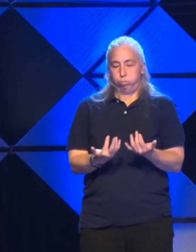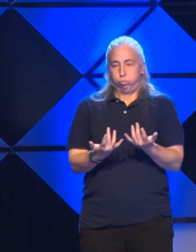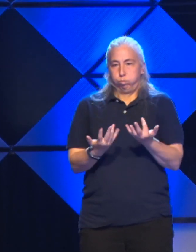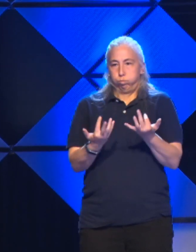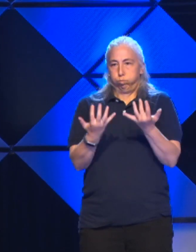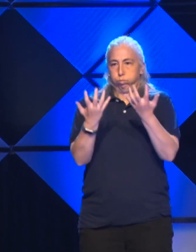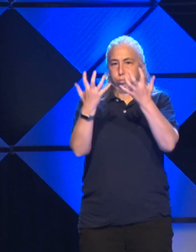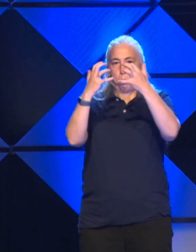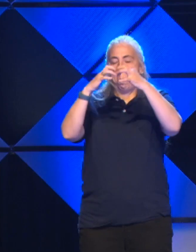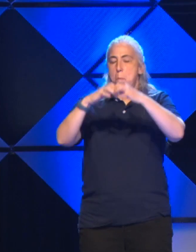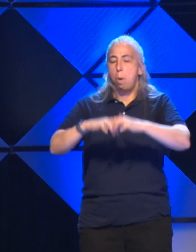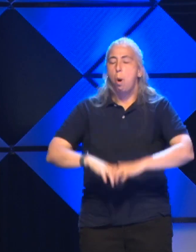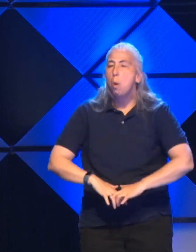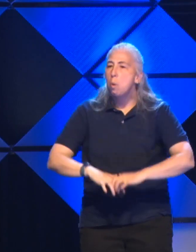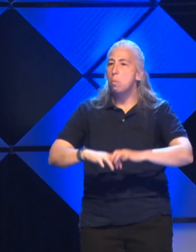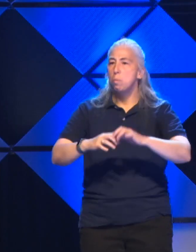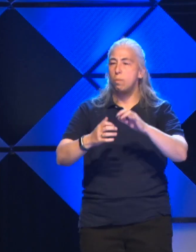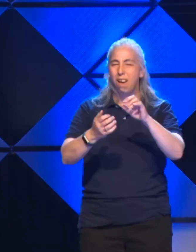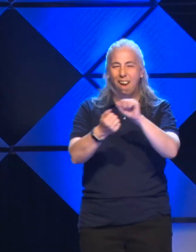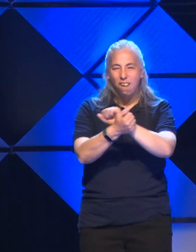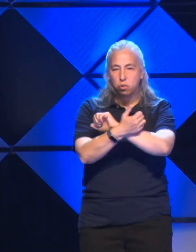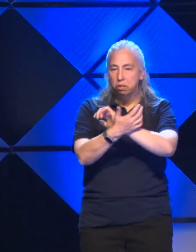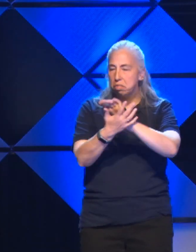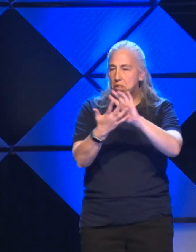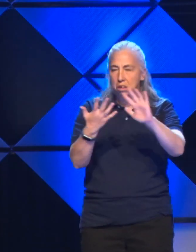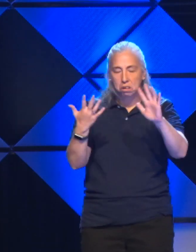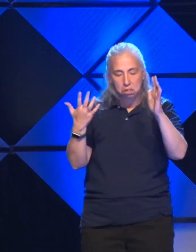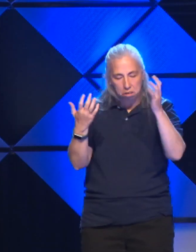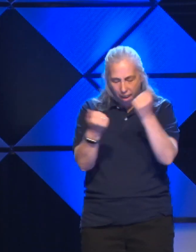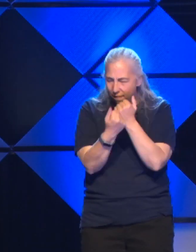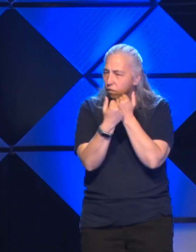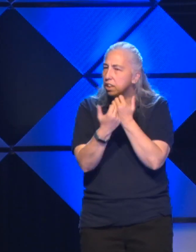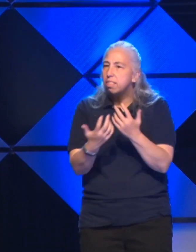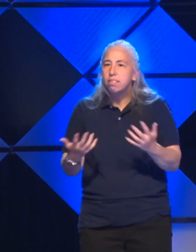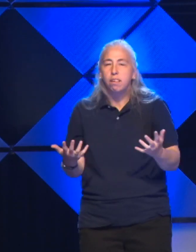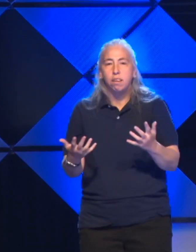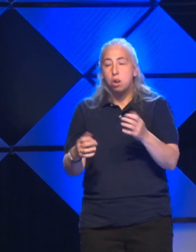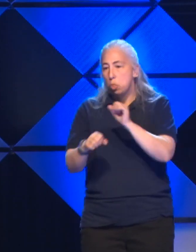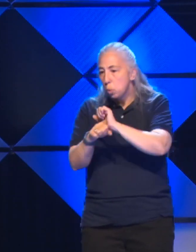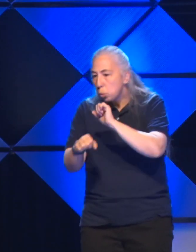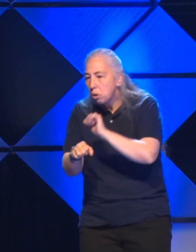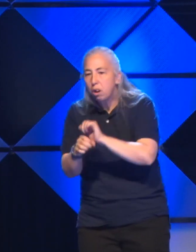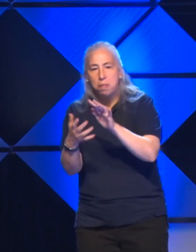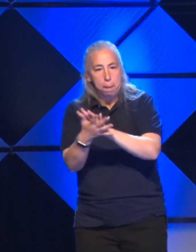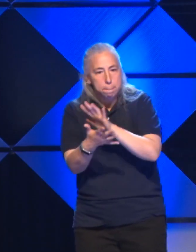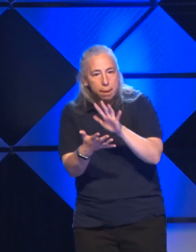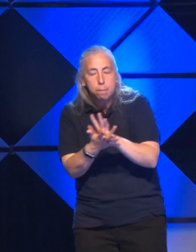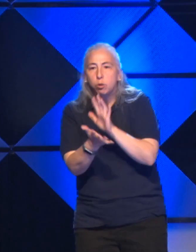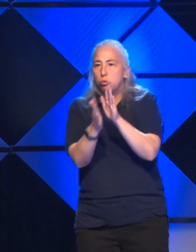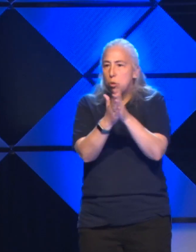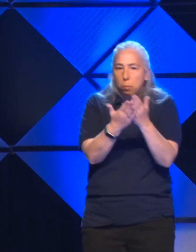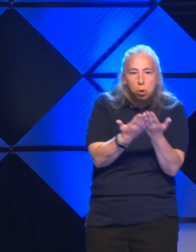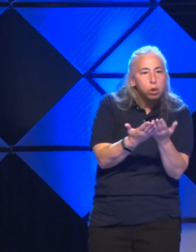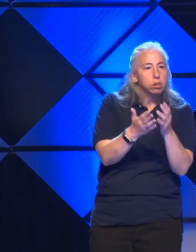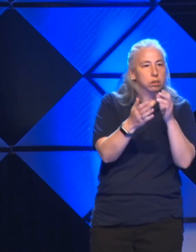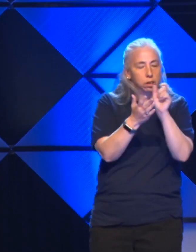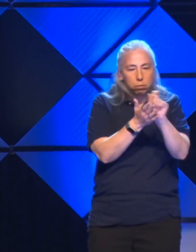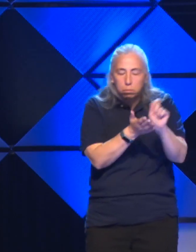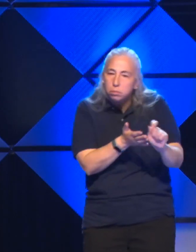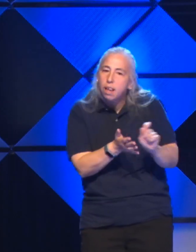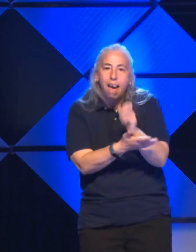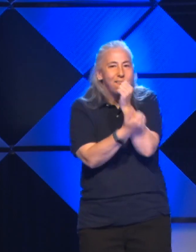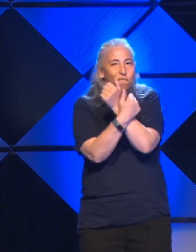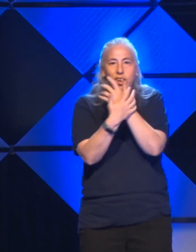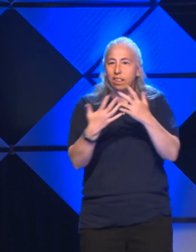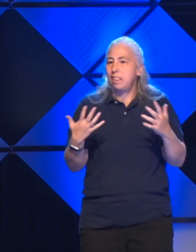the translations, all the work, all the papers, all the materials, everything has been lost. By the way, there was no cloud to